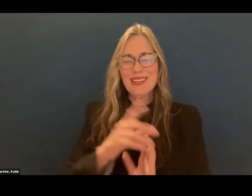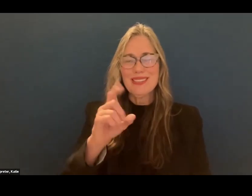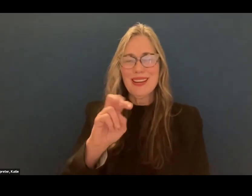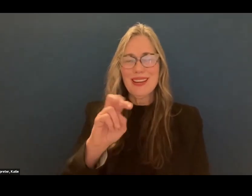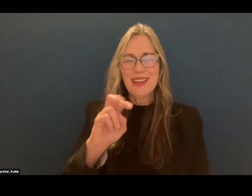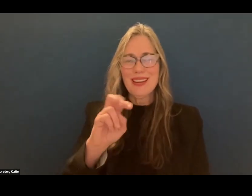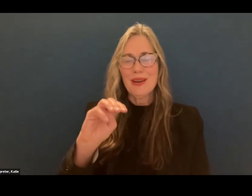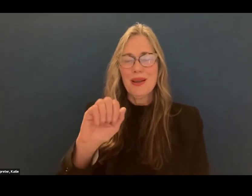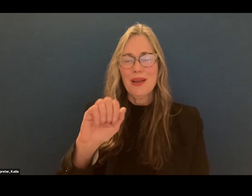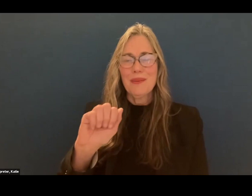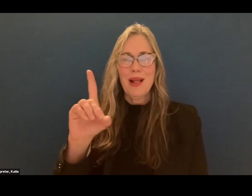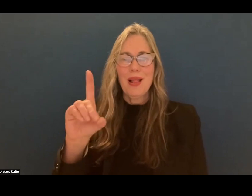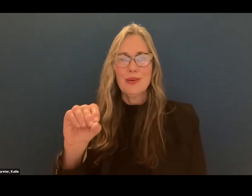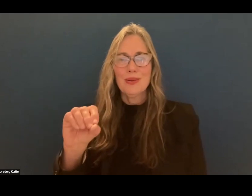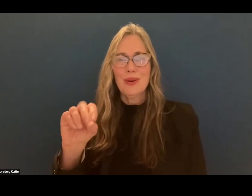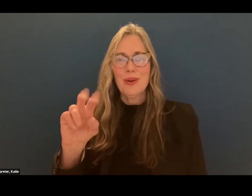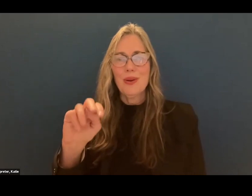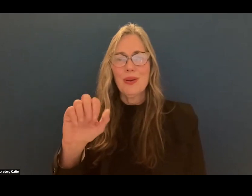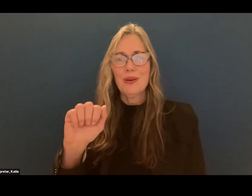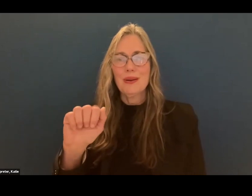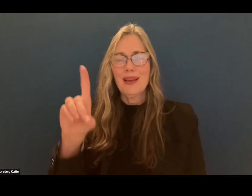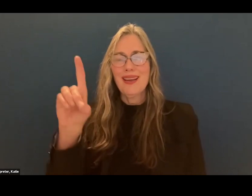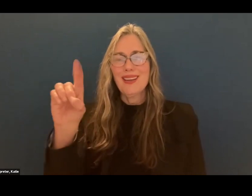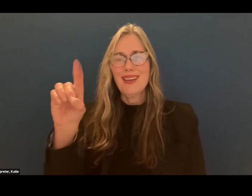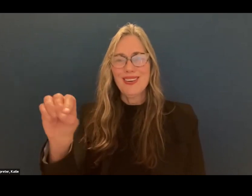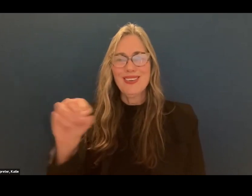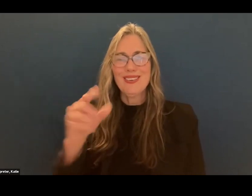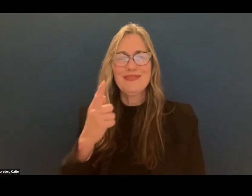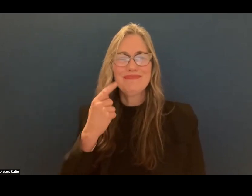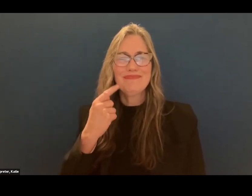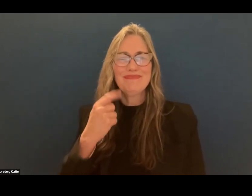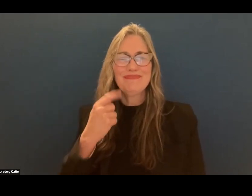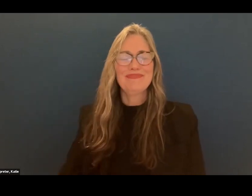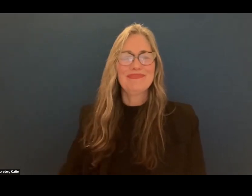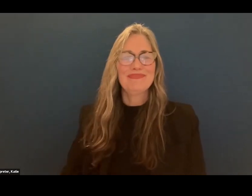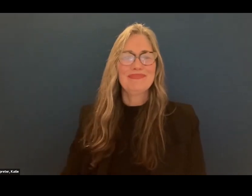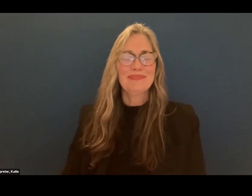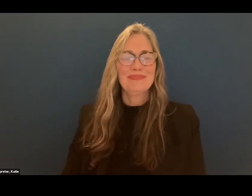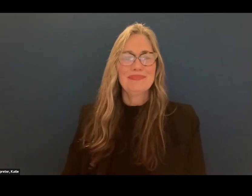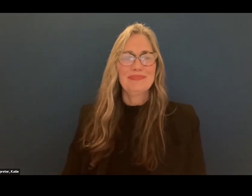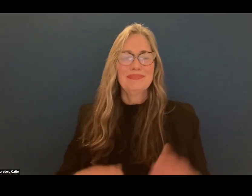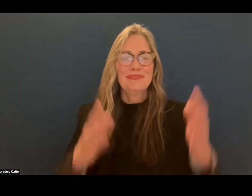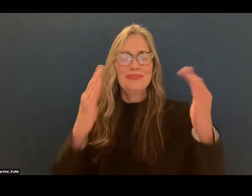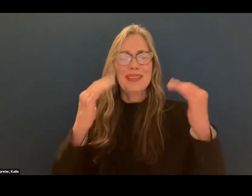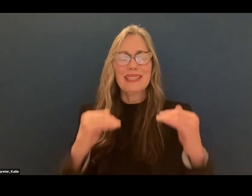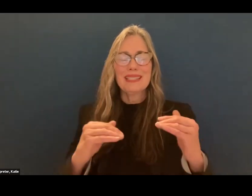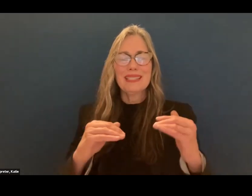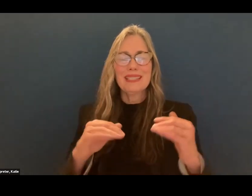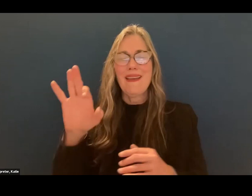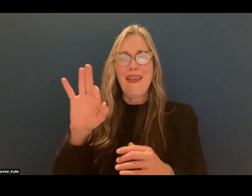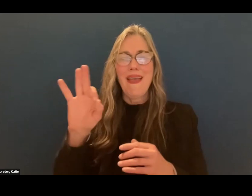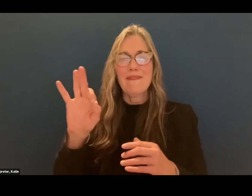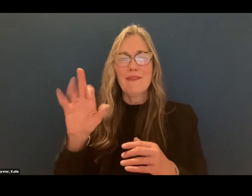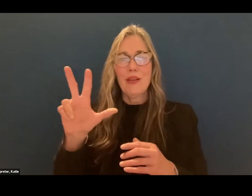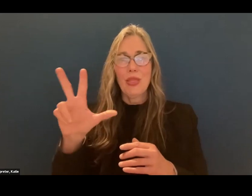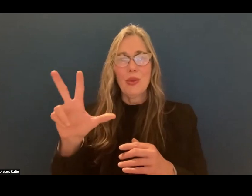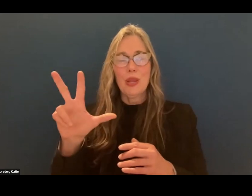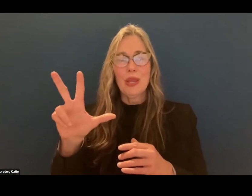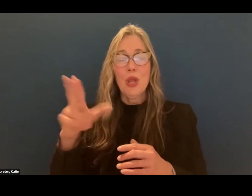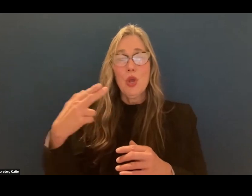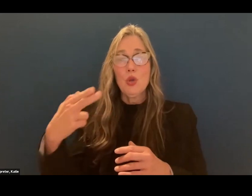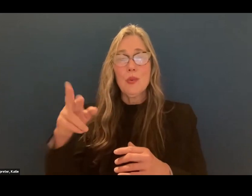Maldonado. Thank you. Okay. Okay, next we'll move to item F3, approval of human